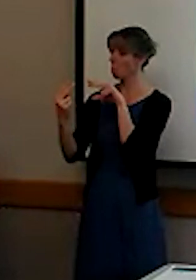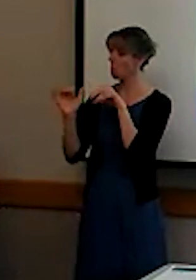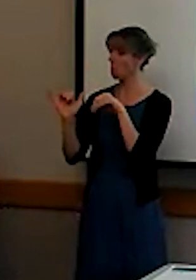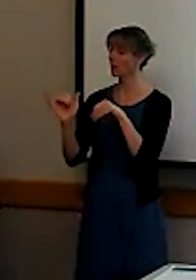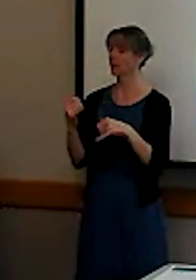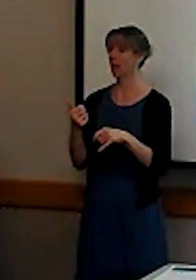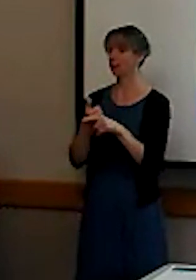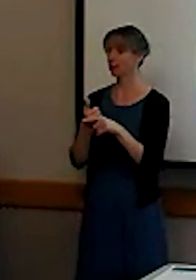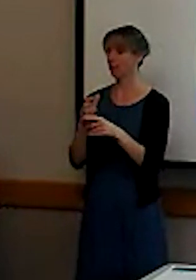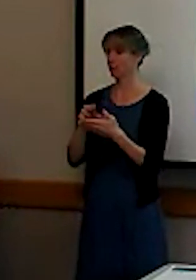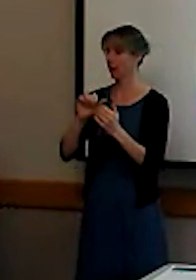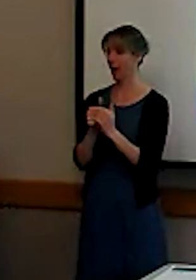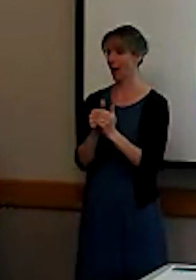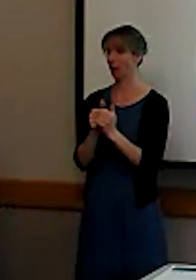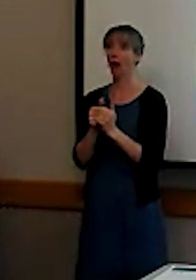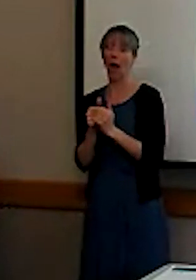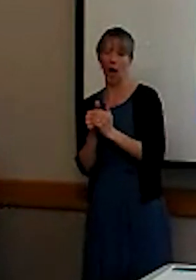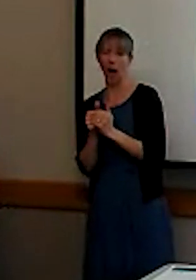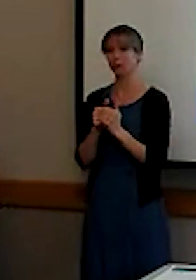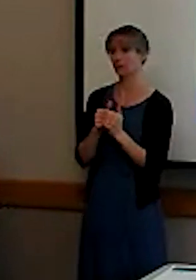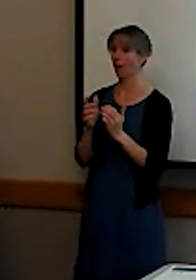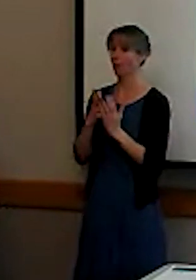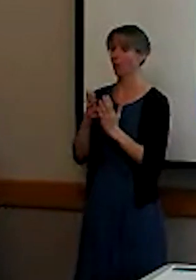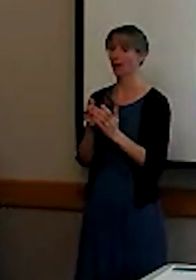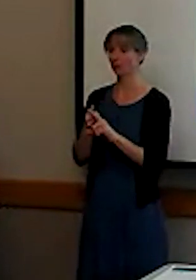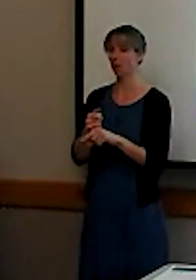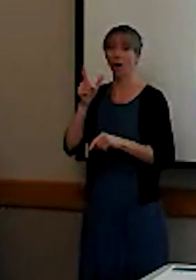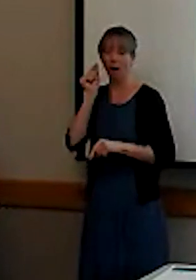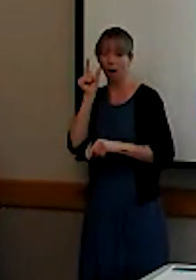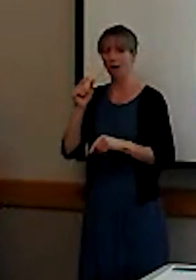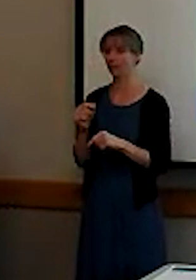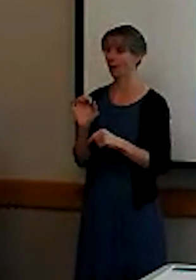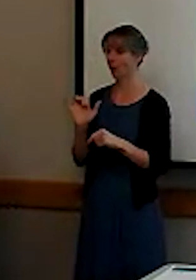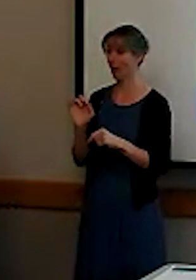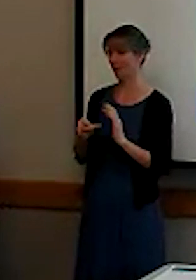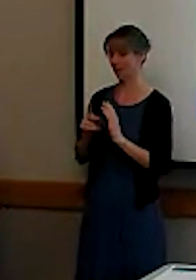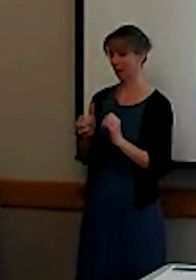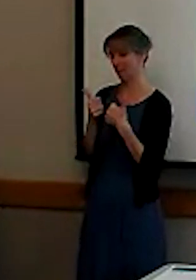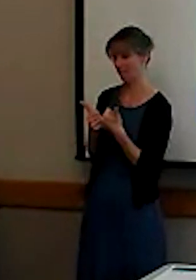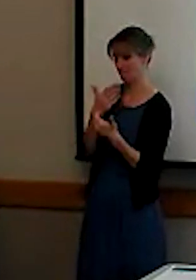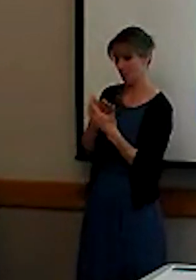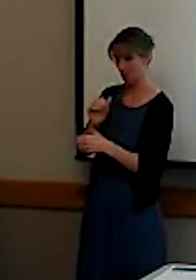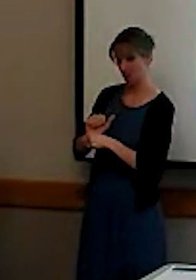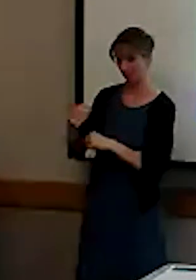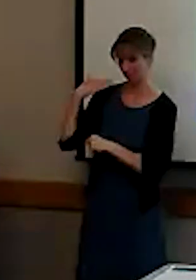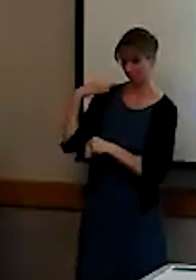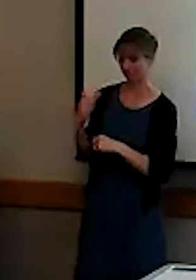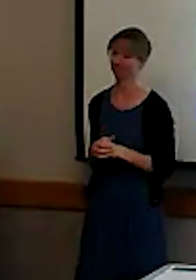now he's even learned how to wink. So now every now and then I get a wink. So then I'm like, okay, that means I'm doing my job, you